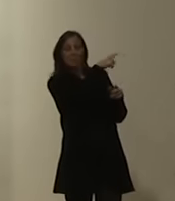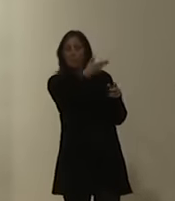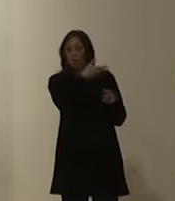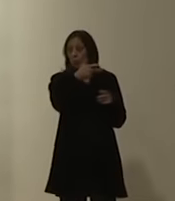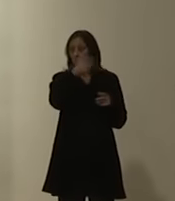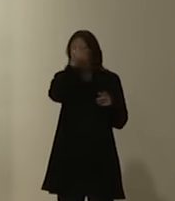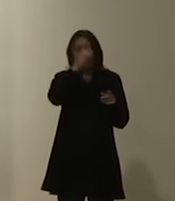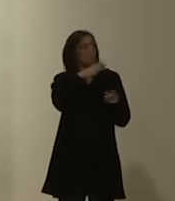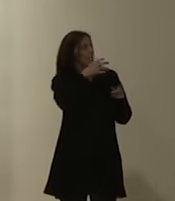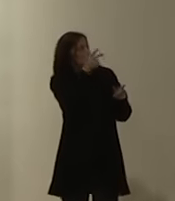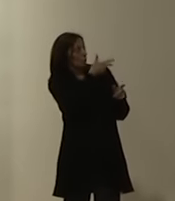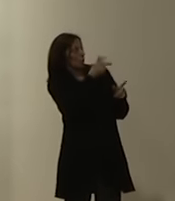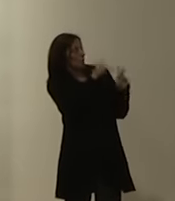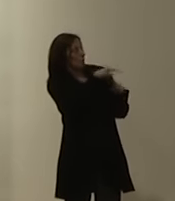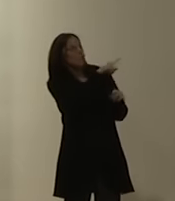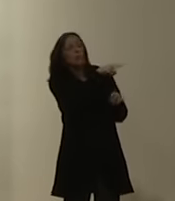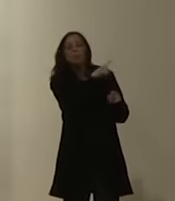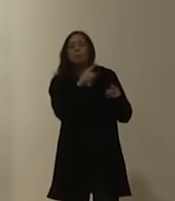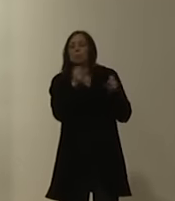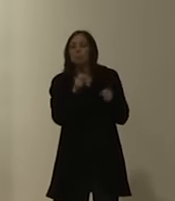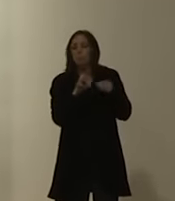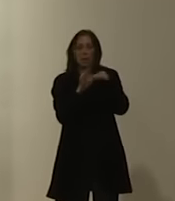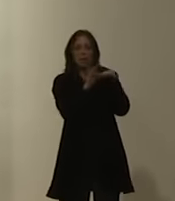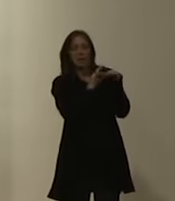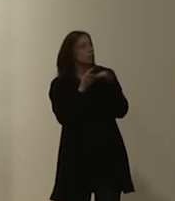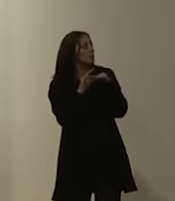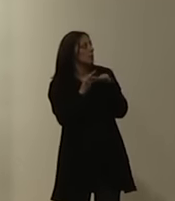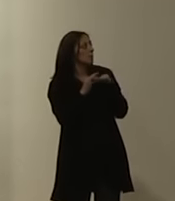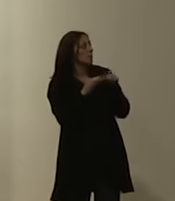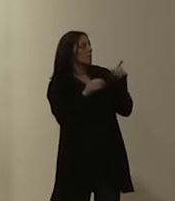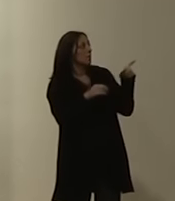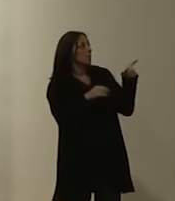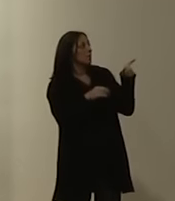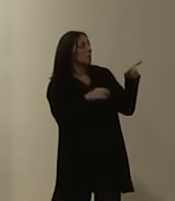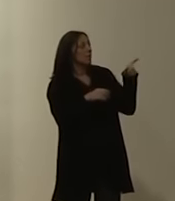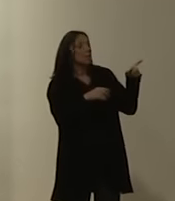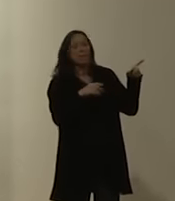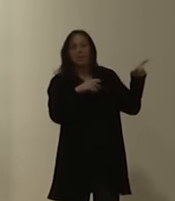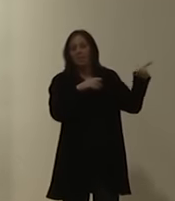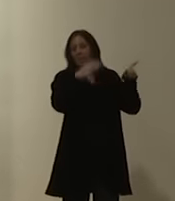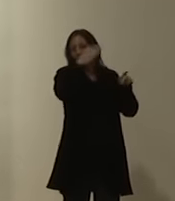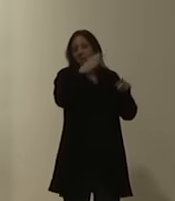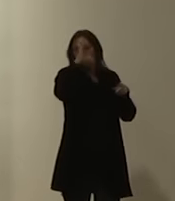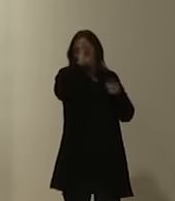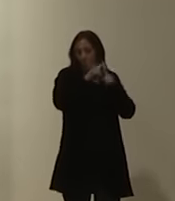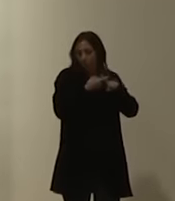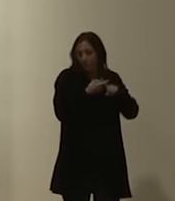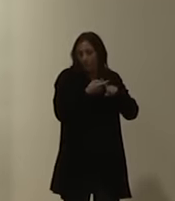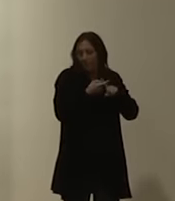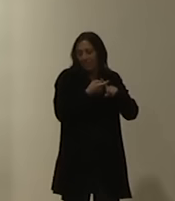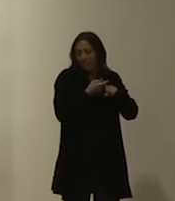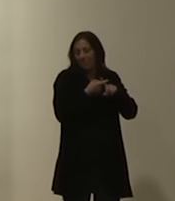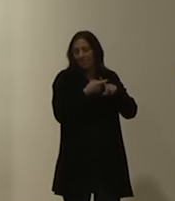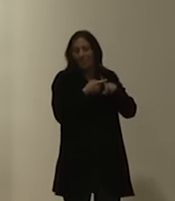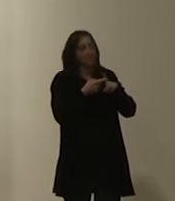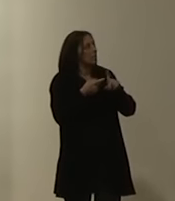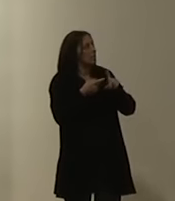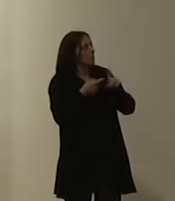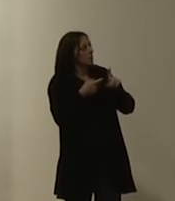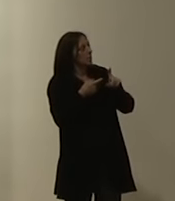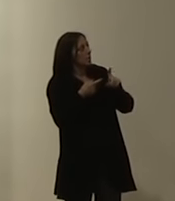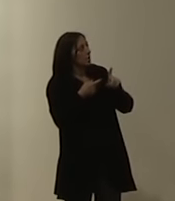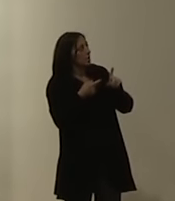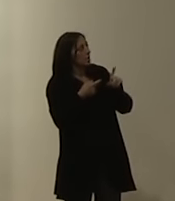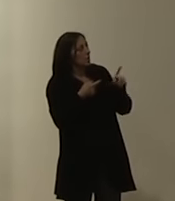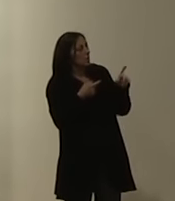know. This is her boyfriend, father of baby. And it was, I could get